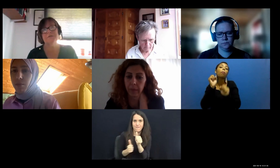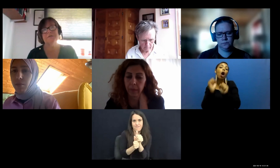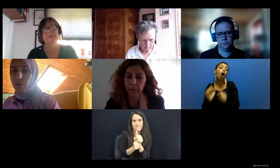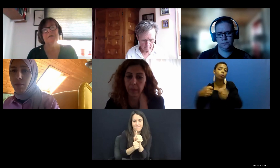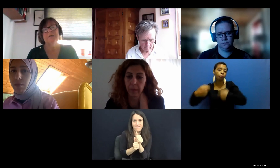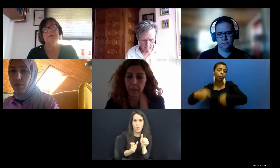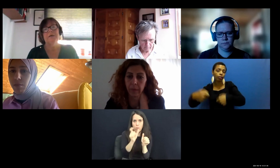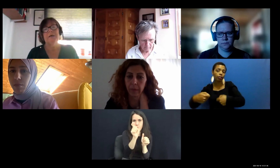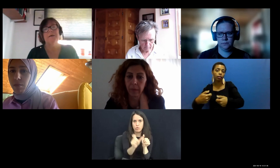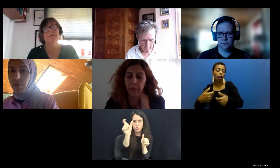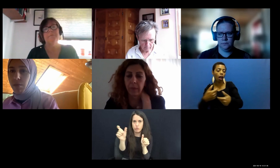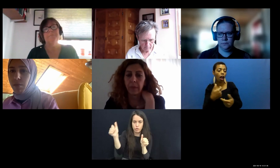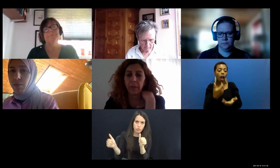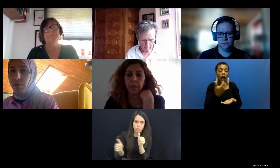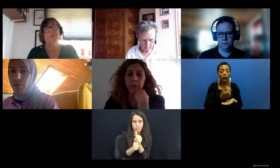devices,